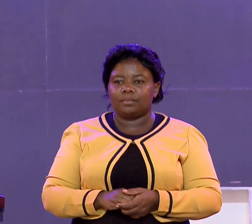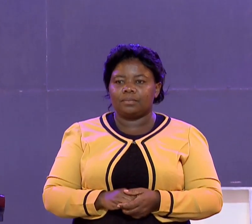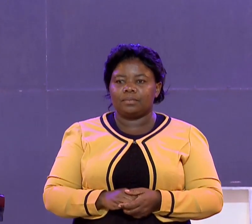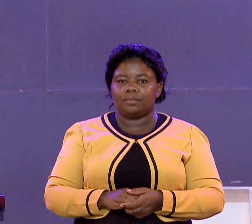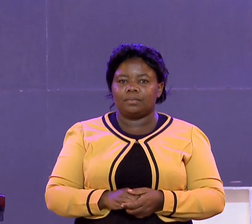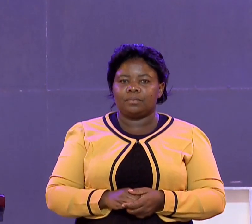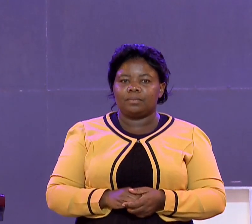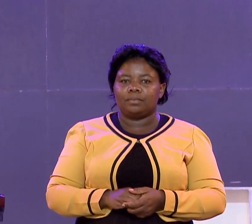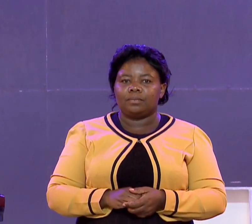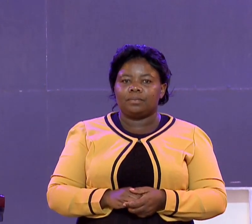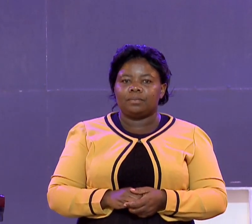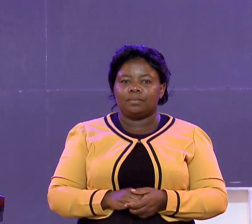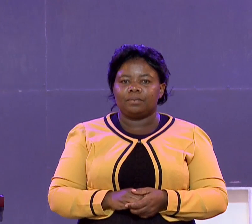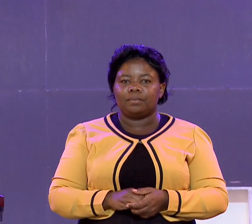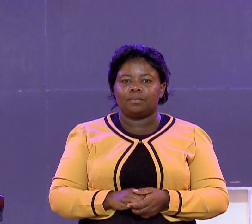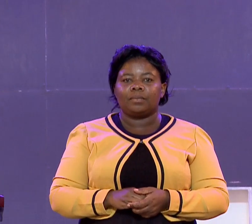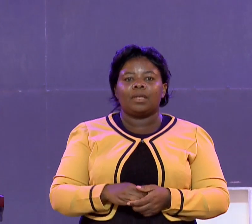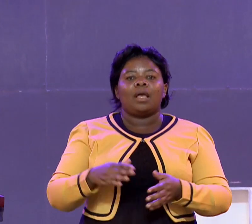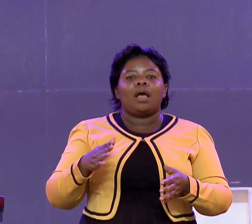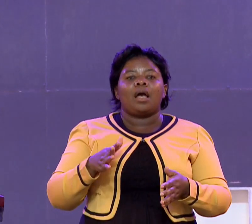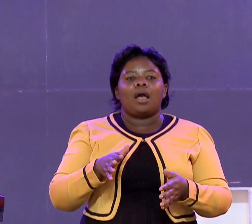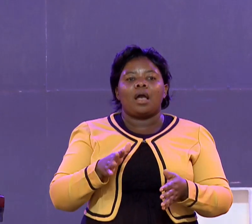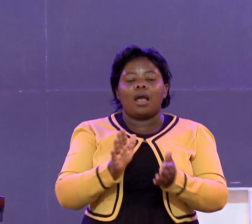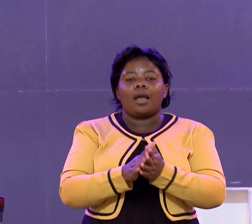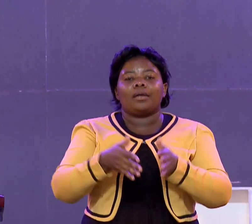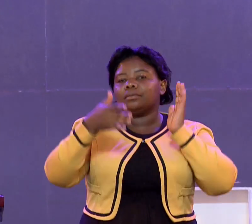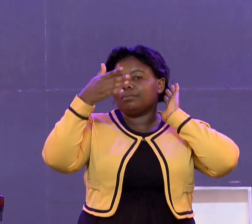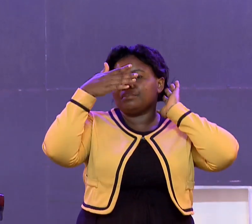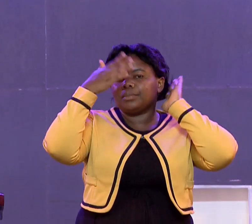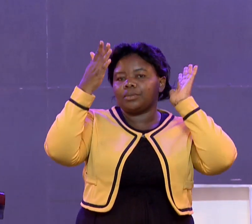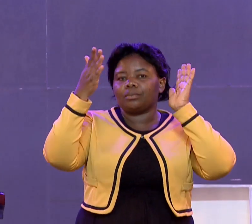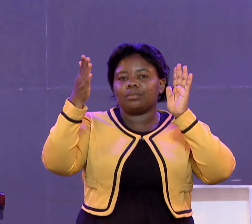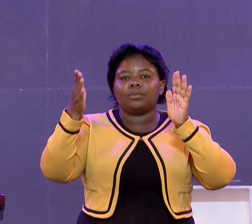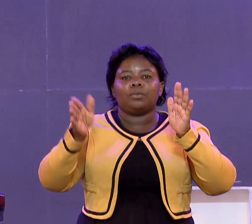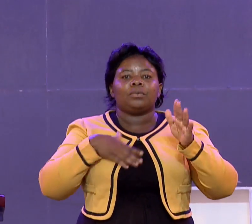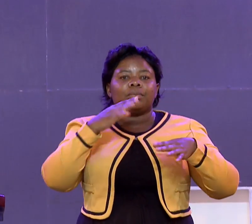The late Bishop Senfuma was my spiritual father.